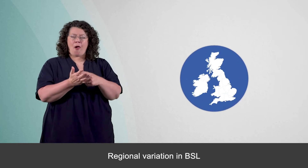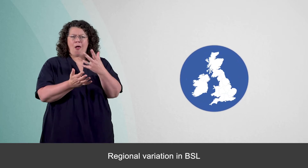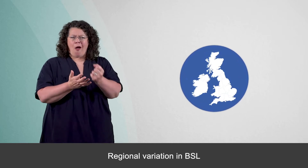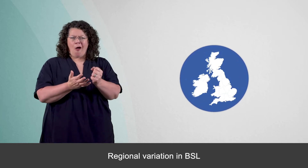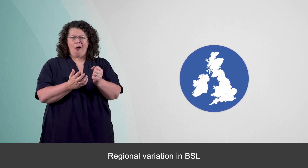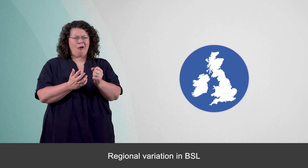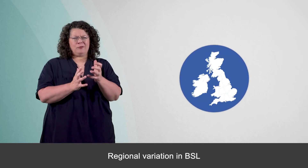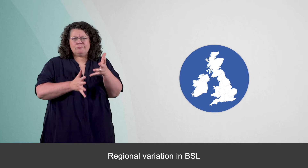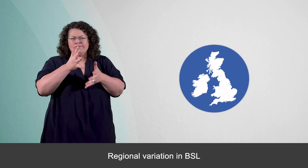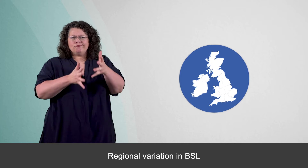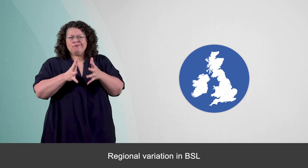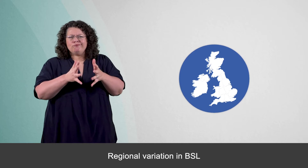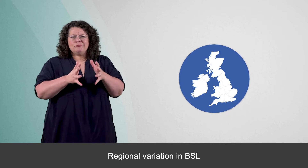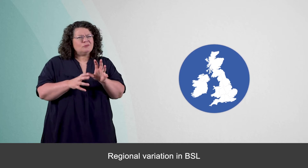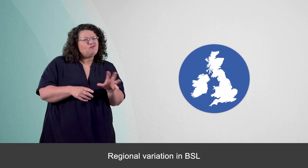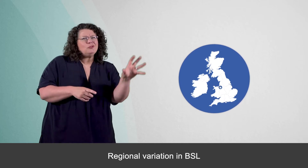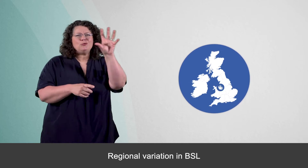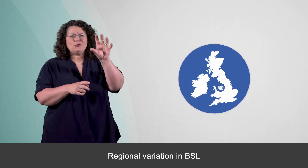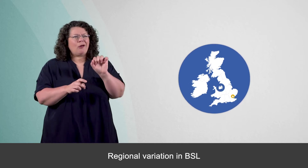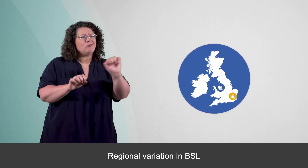Regional variation in BSL.